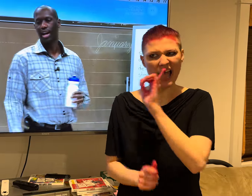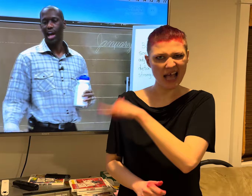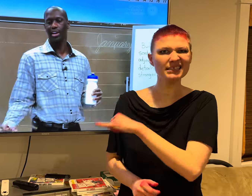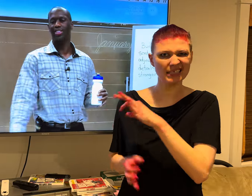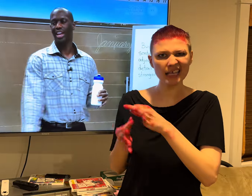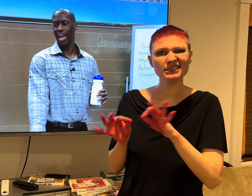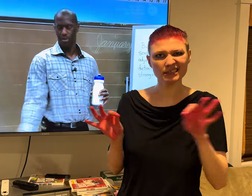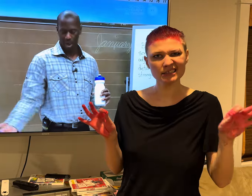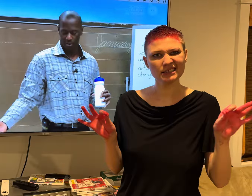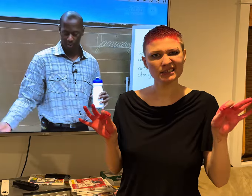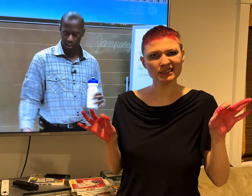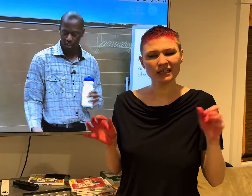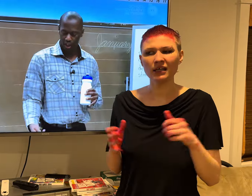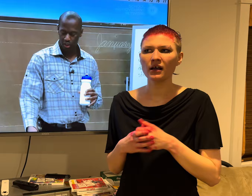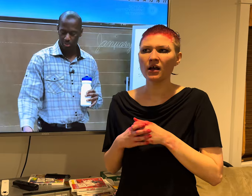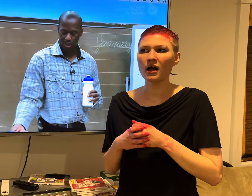How did they add modifiers to make the